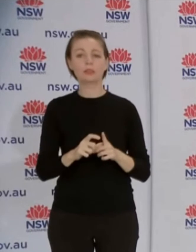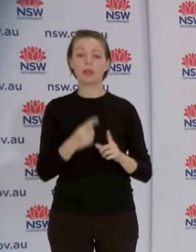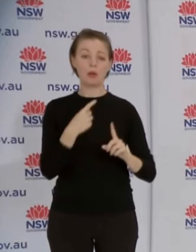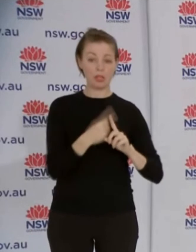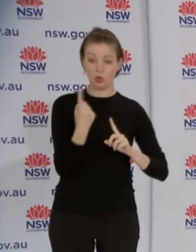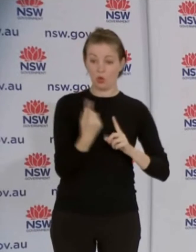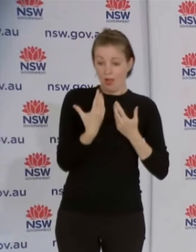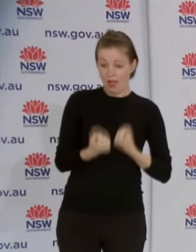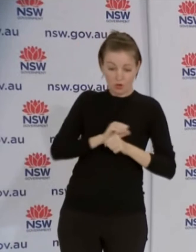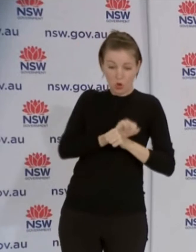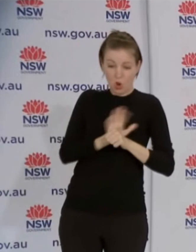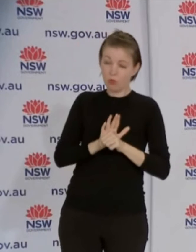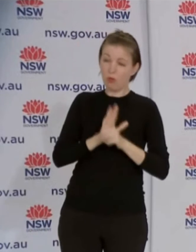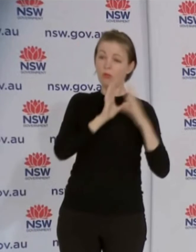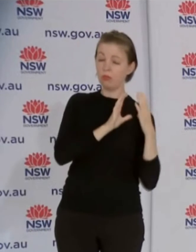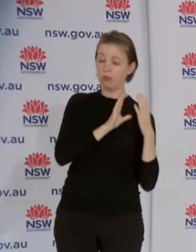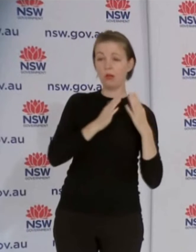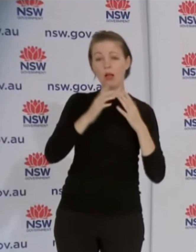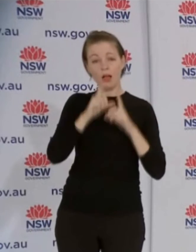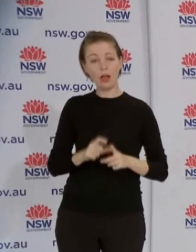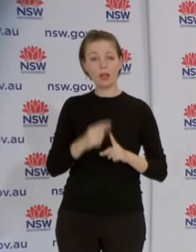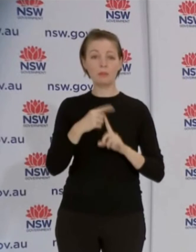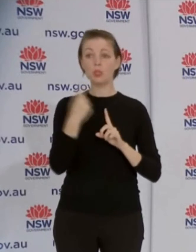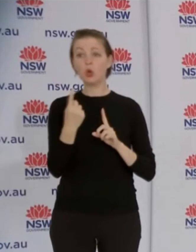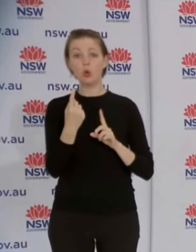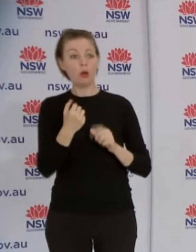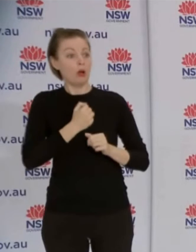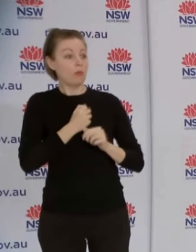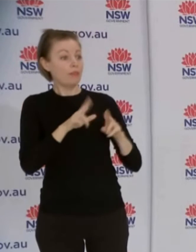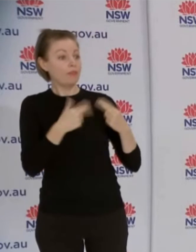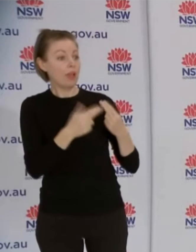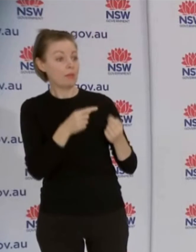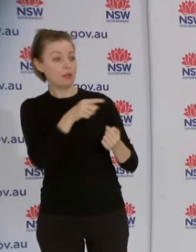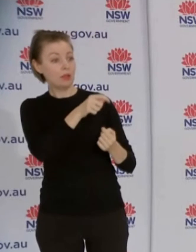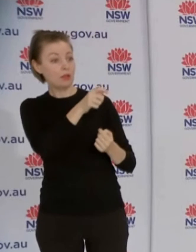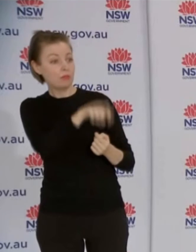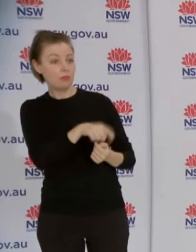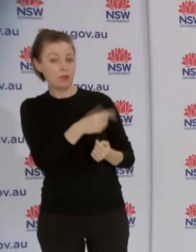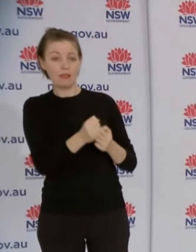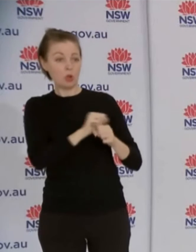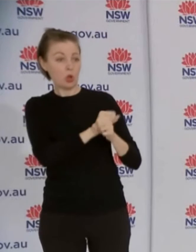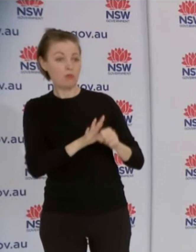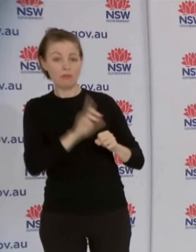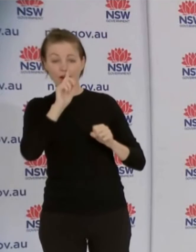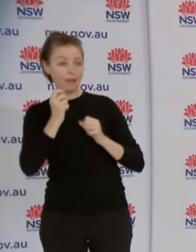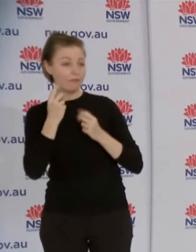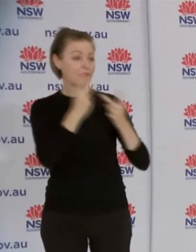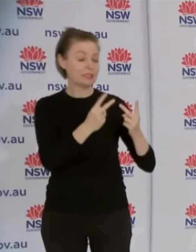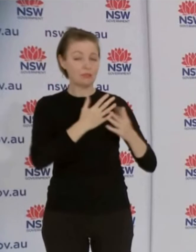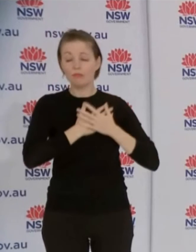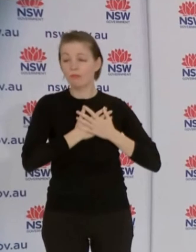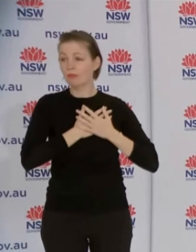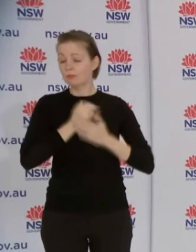can't visit your loved one because of COVID. So these are challenges everybody is going through on a day-to-day basis. And as we say, we